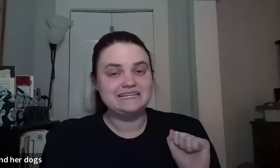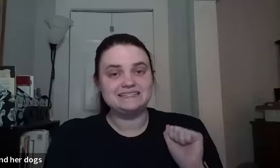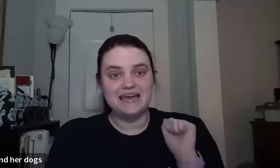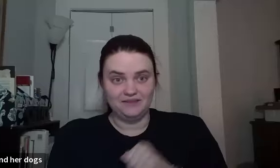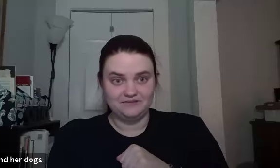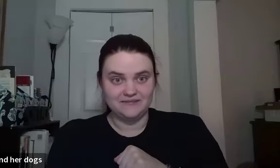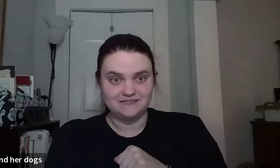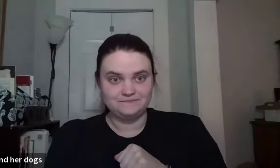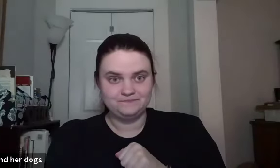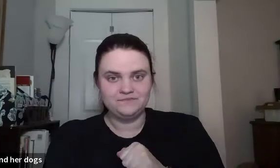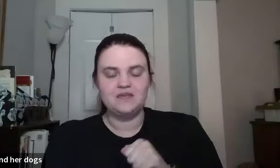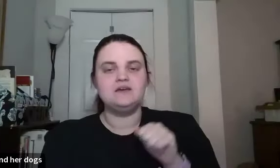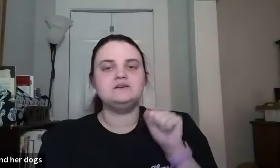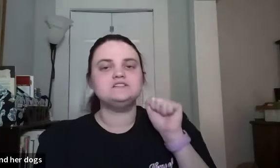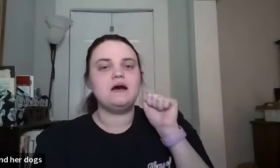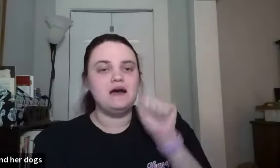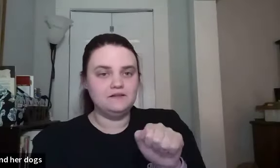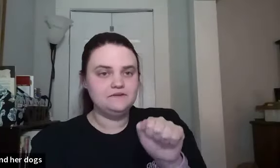is elephant. So elephant is